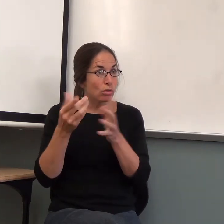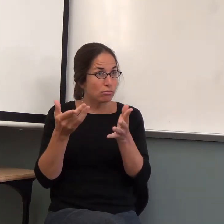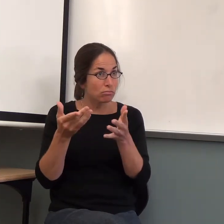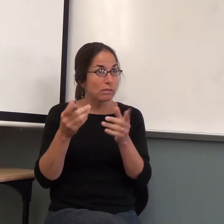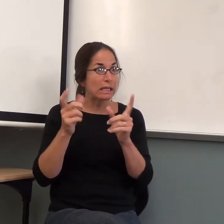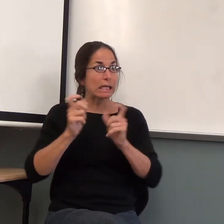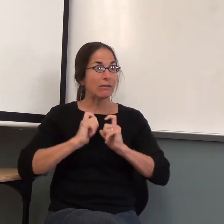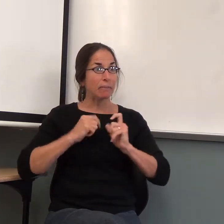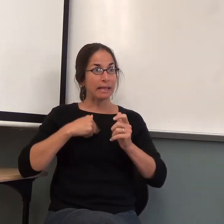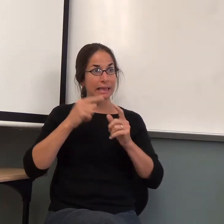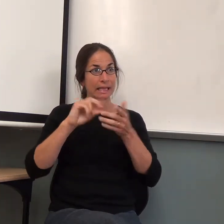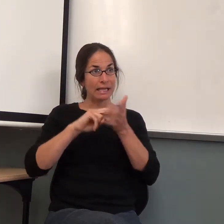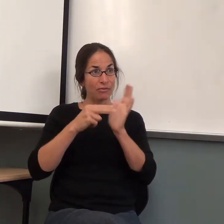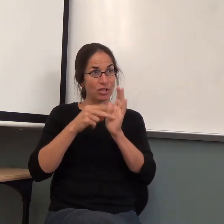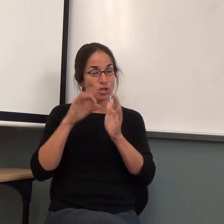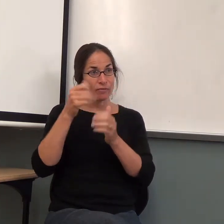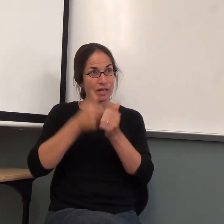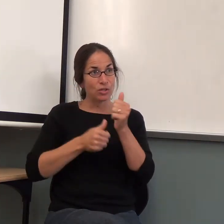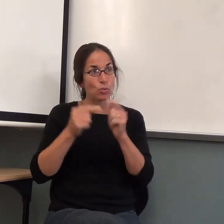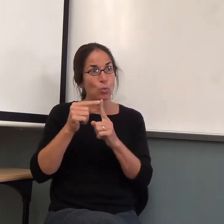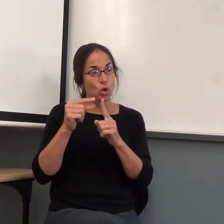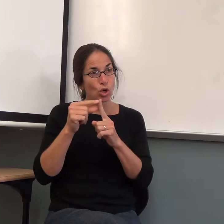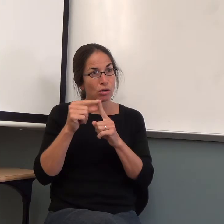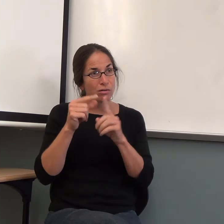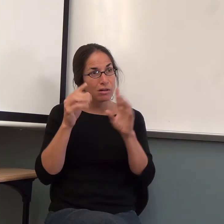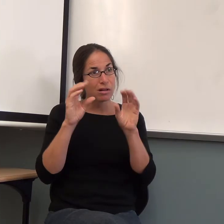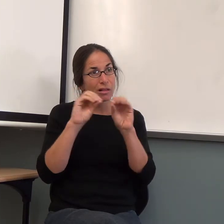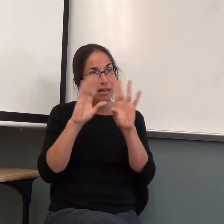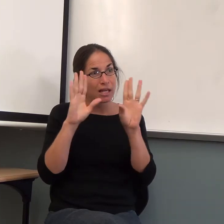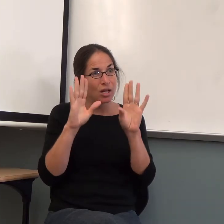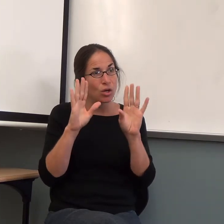of each word. The act of explaining. I want to make sure that I have the same exact directions.